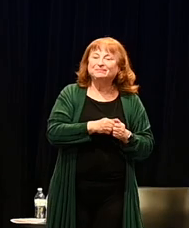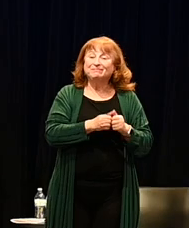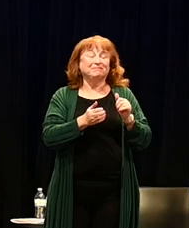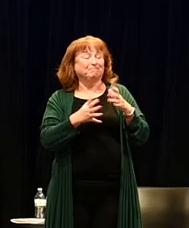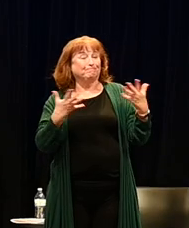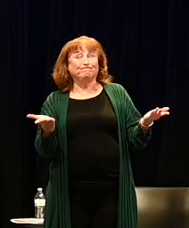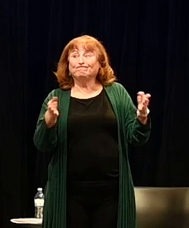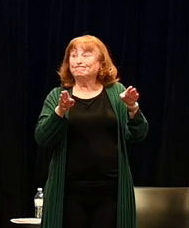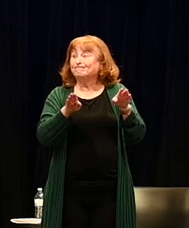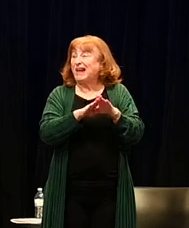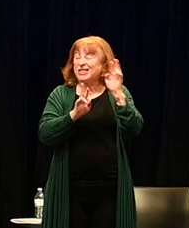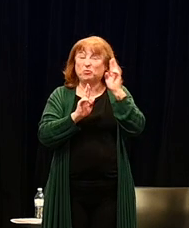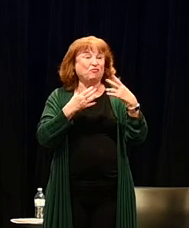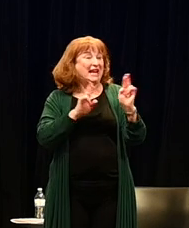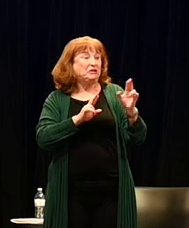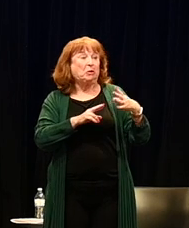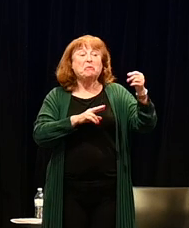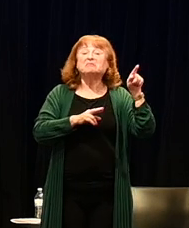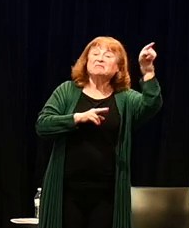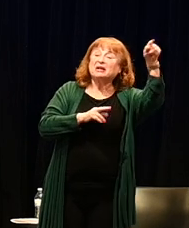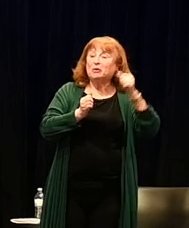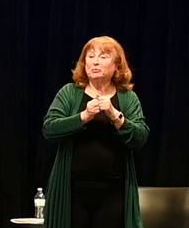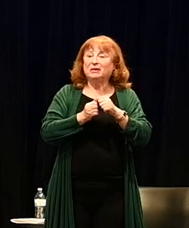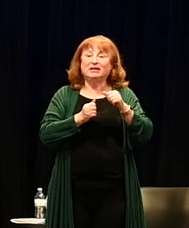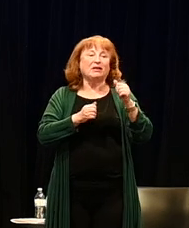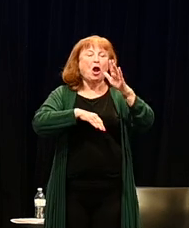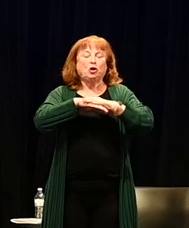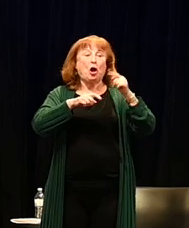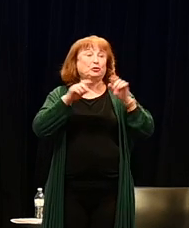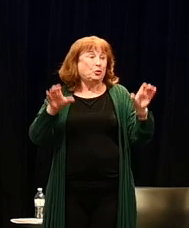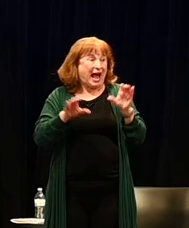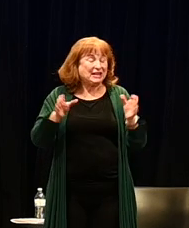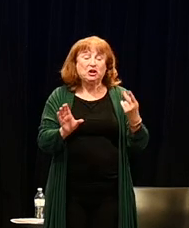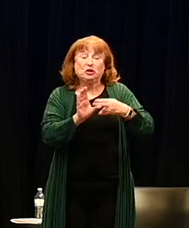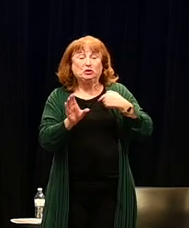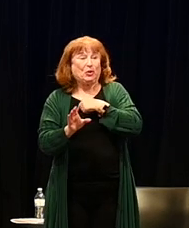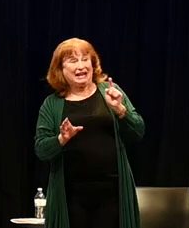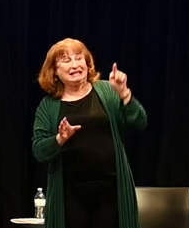That said, I think we're ready to go out with those 4 calls to action.